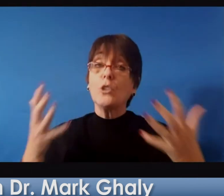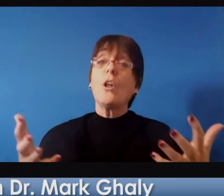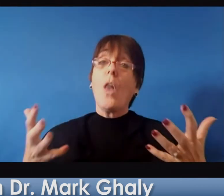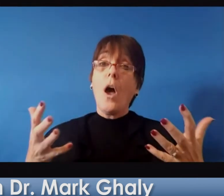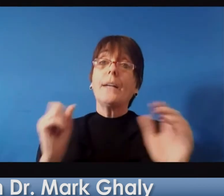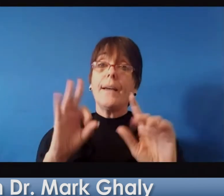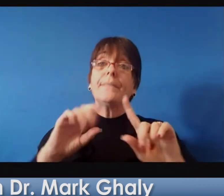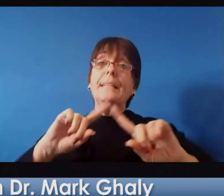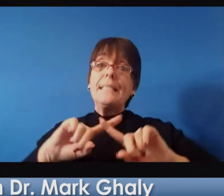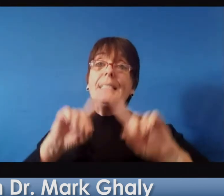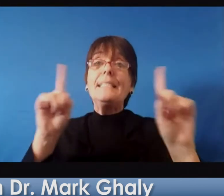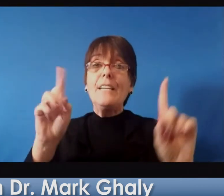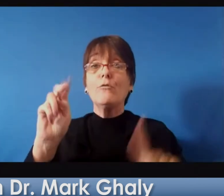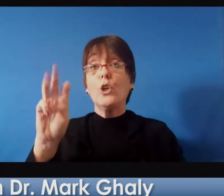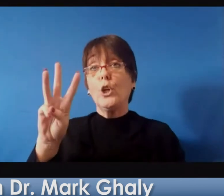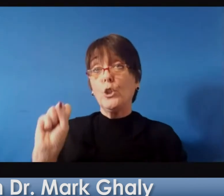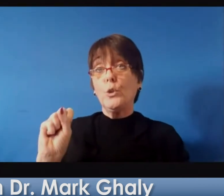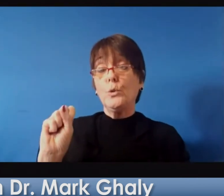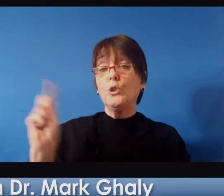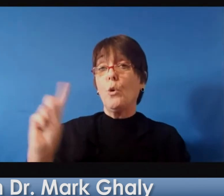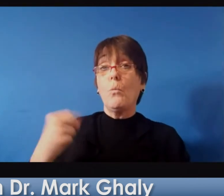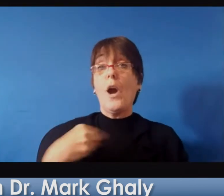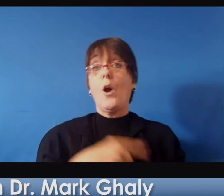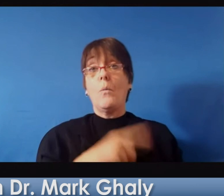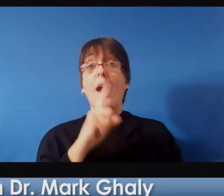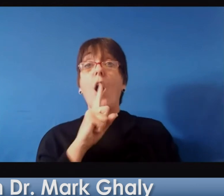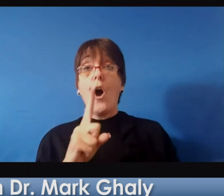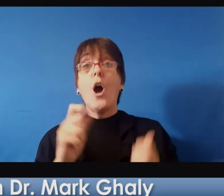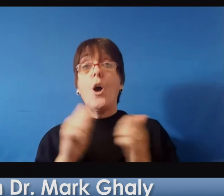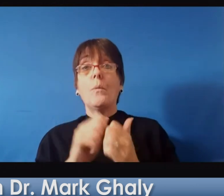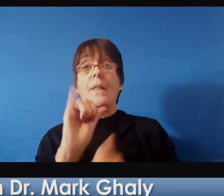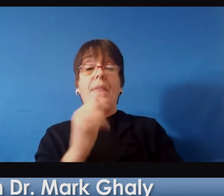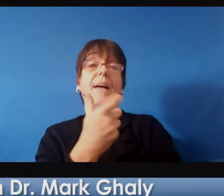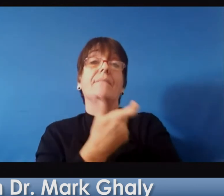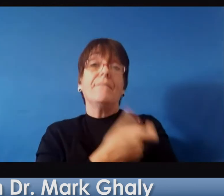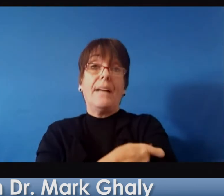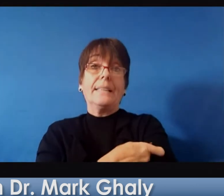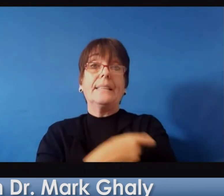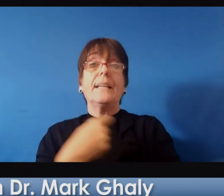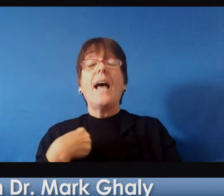different news about where we are with the vaccine.